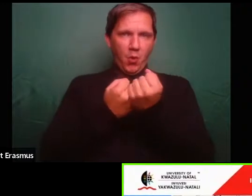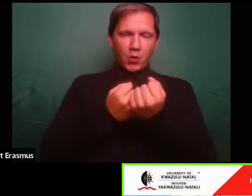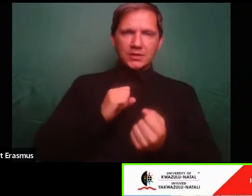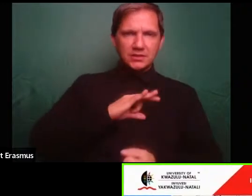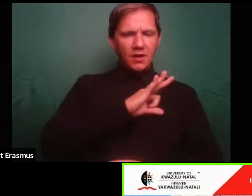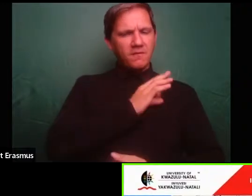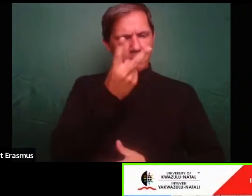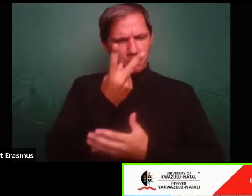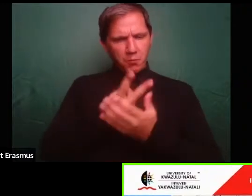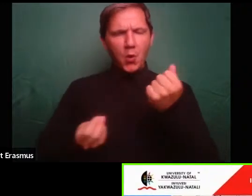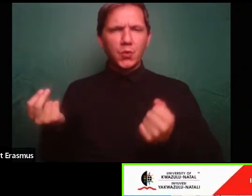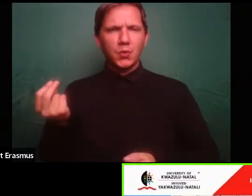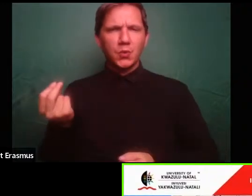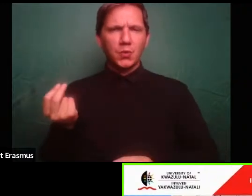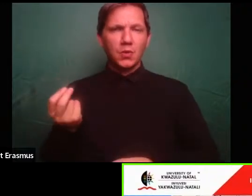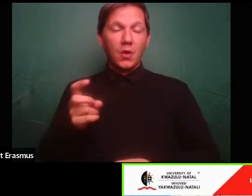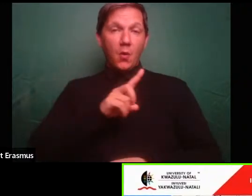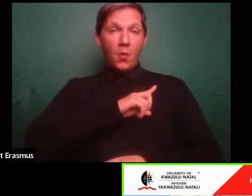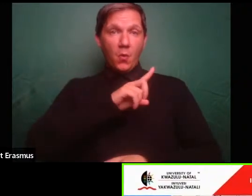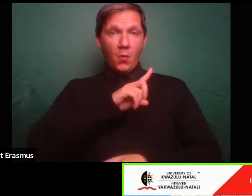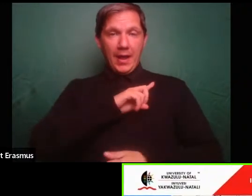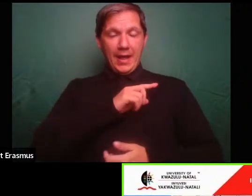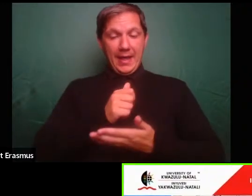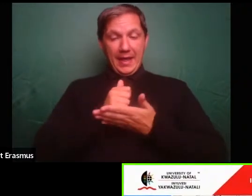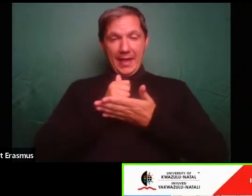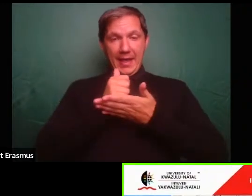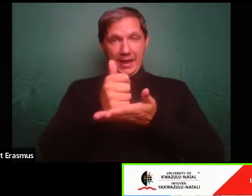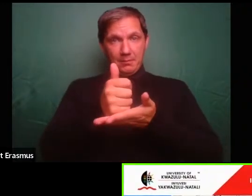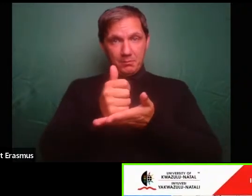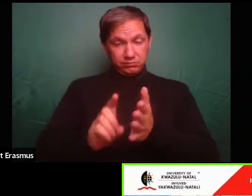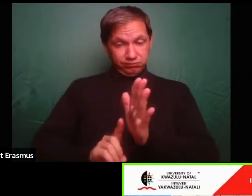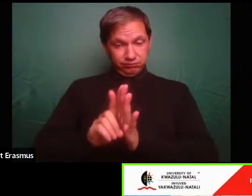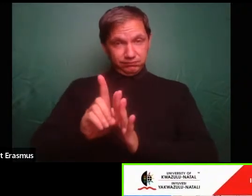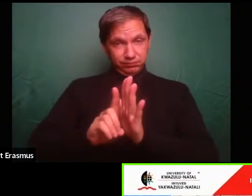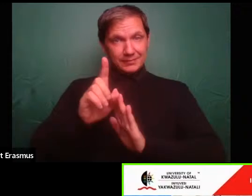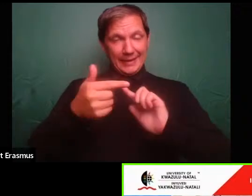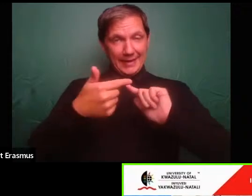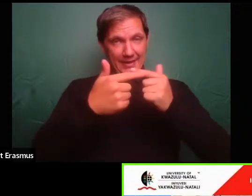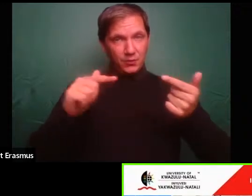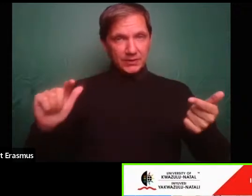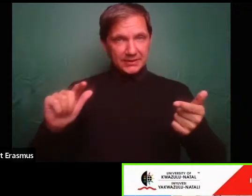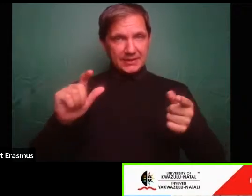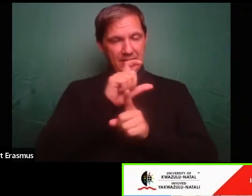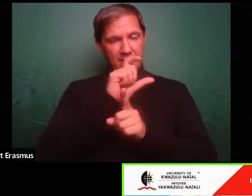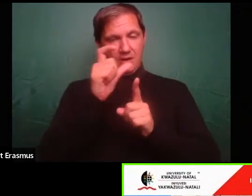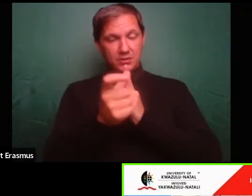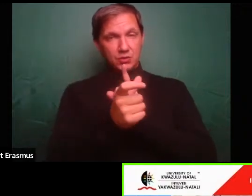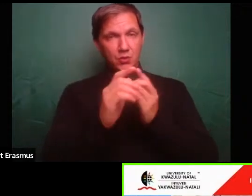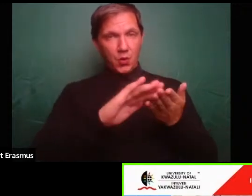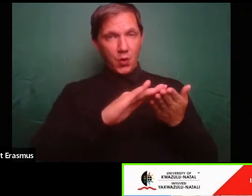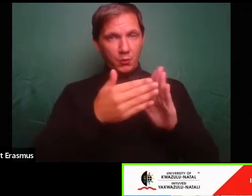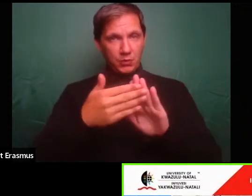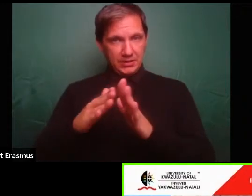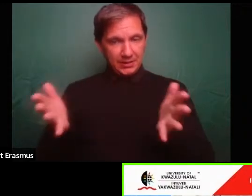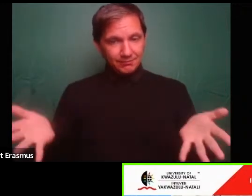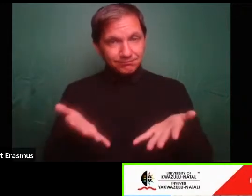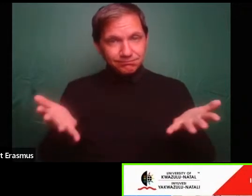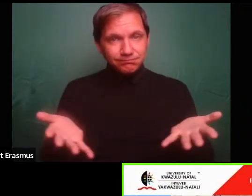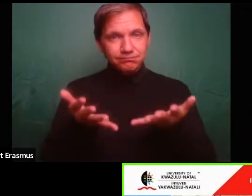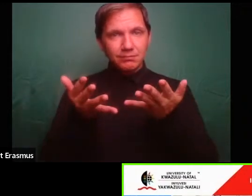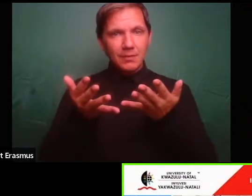it not only helps with the development of this linguistic community and cultural community, but also gives